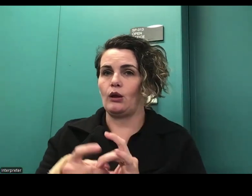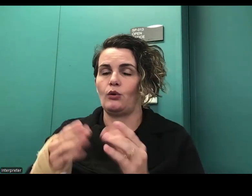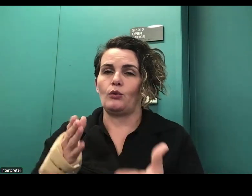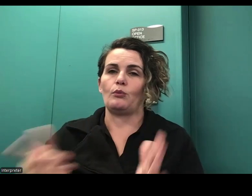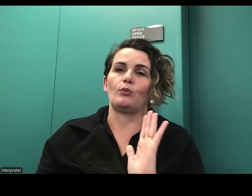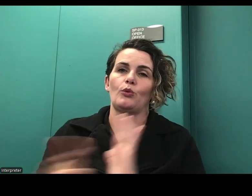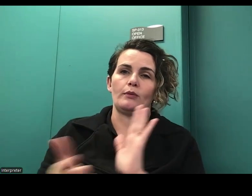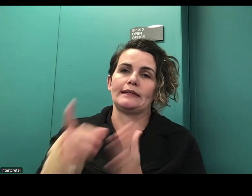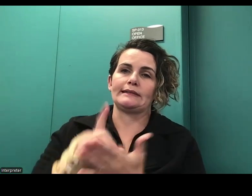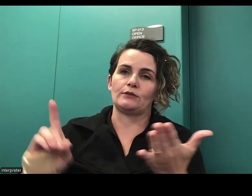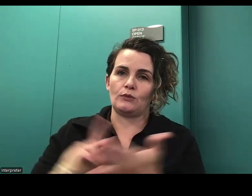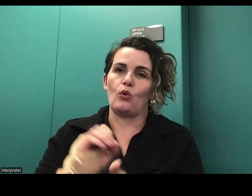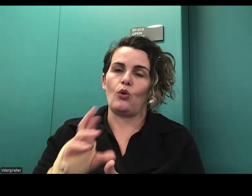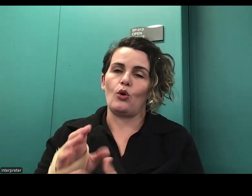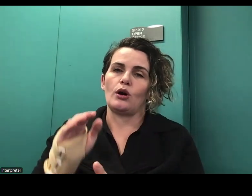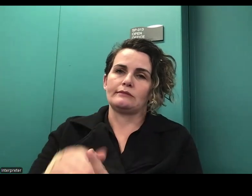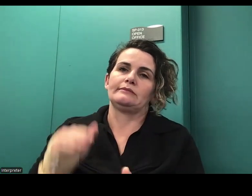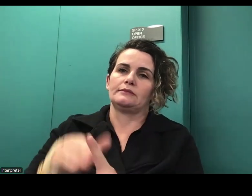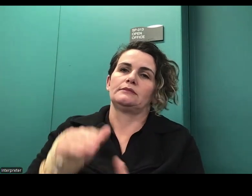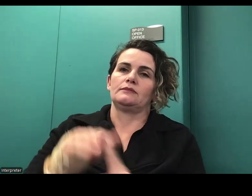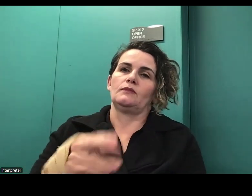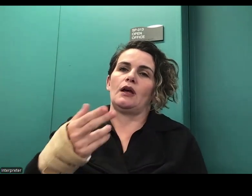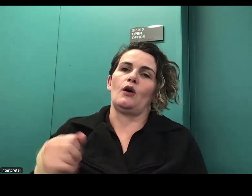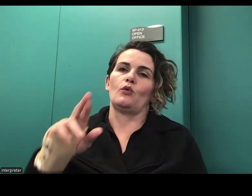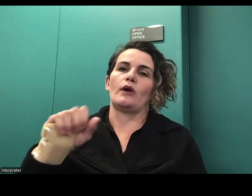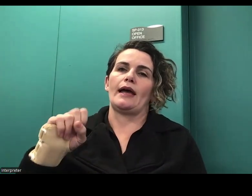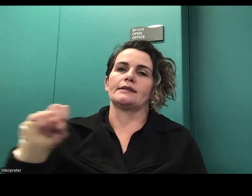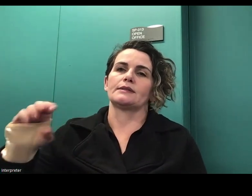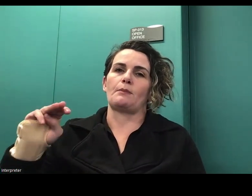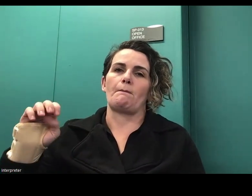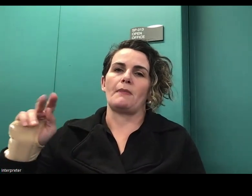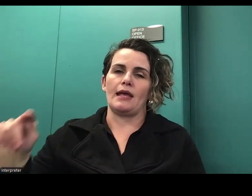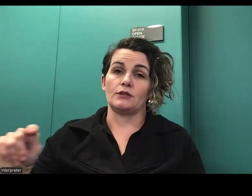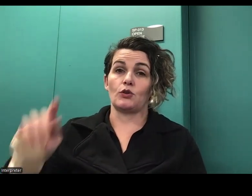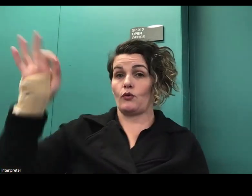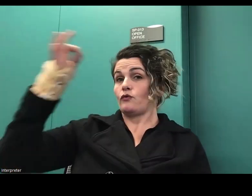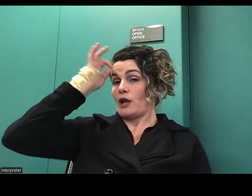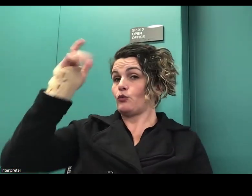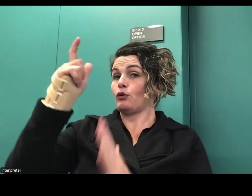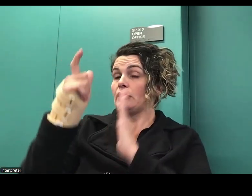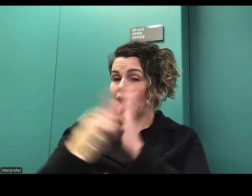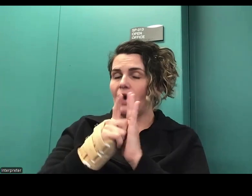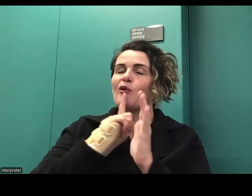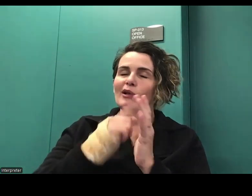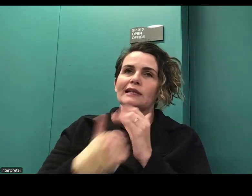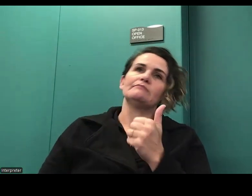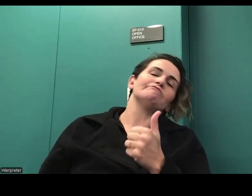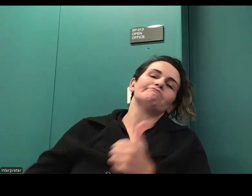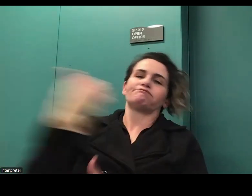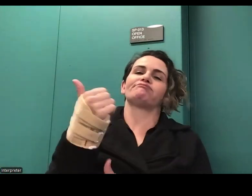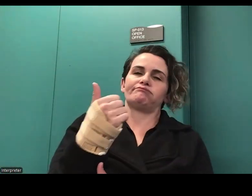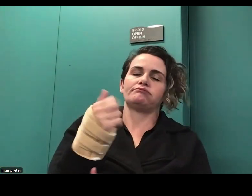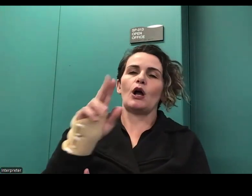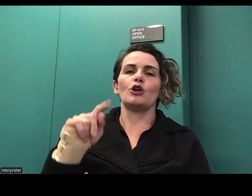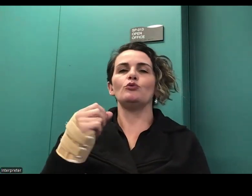talked about before that I oversee, federal law supersedes state law. So whatever, I mean, unless there's there's a court